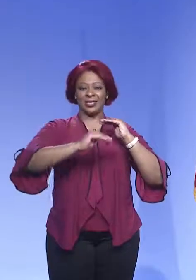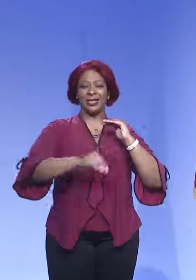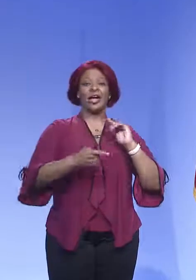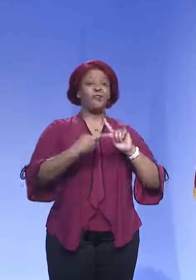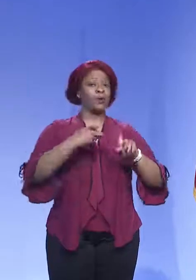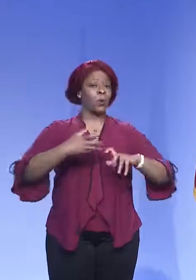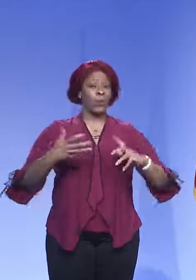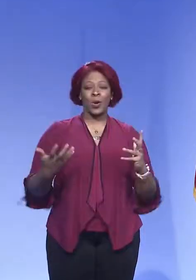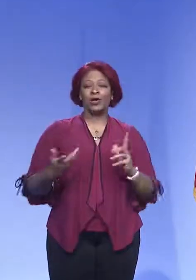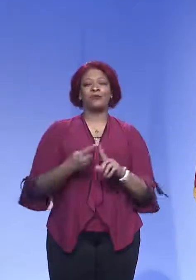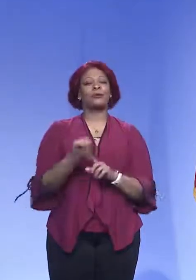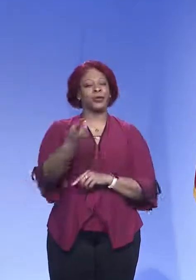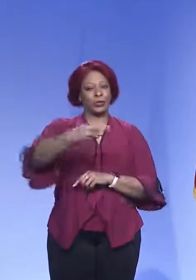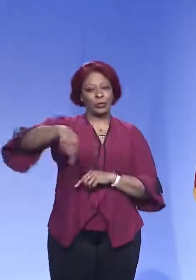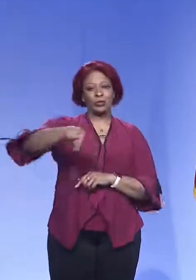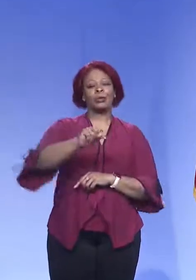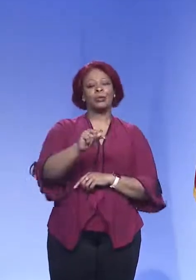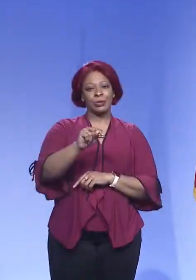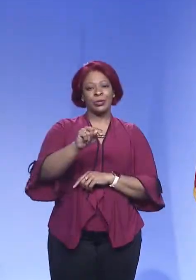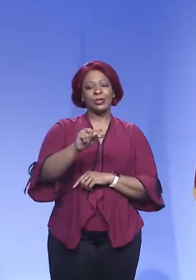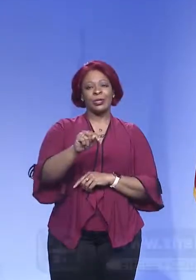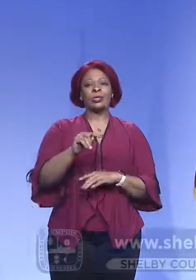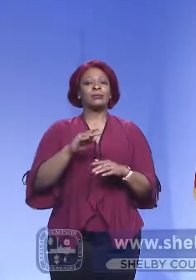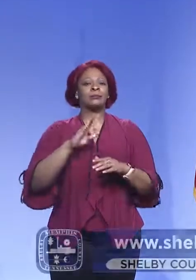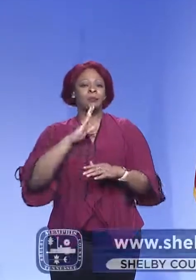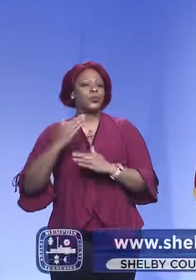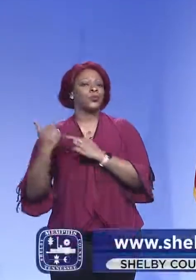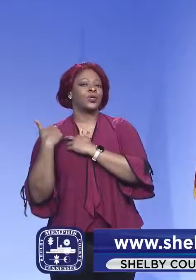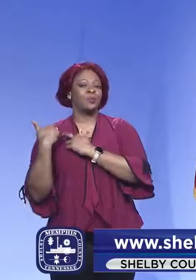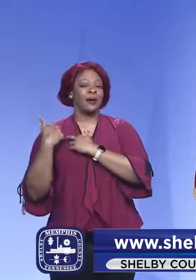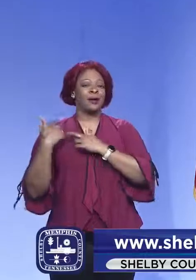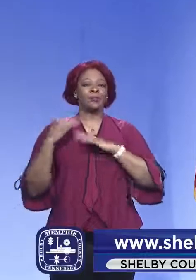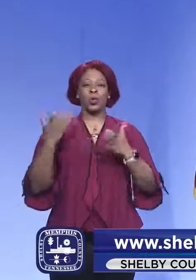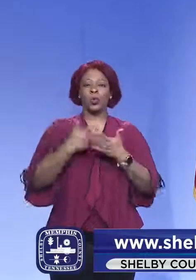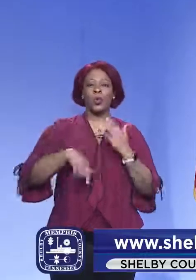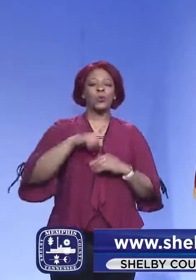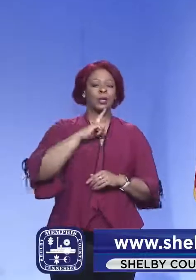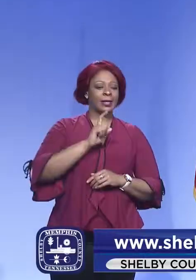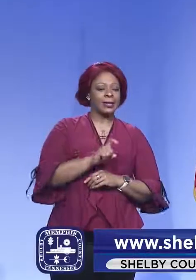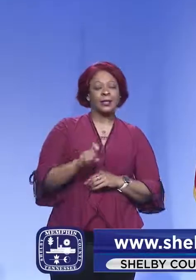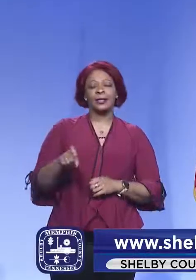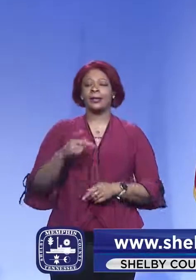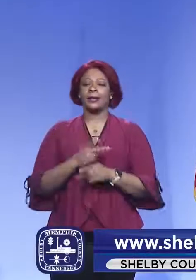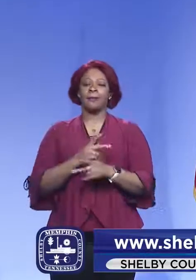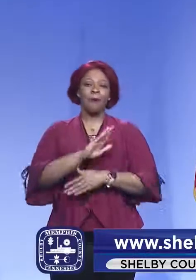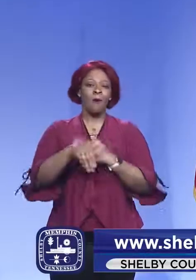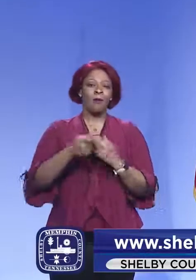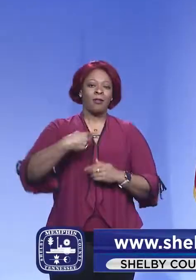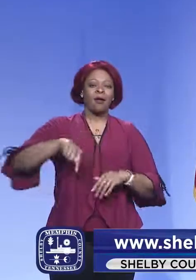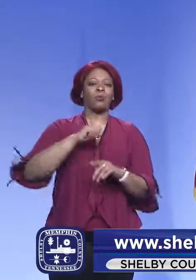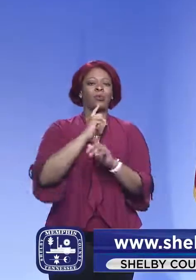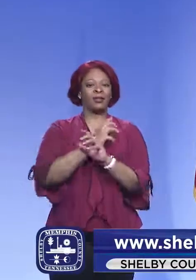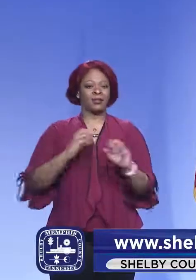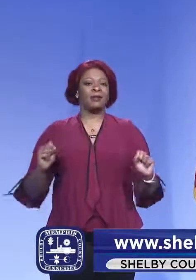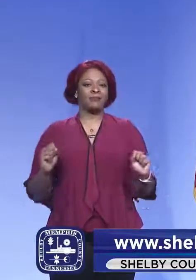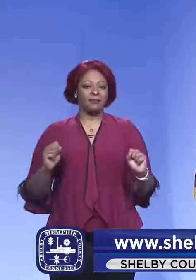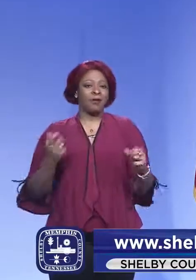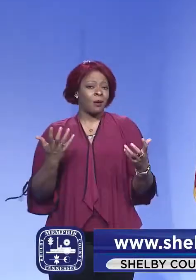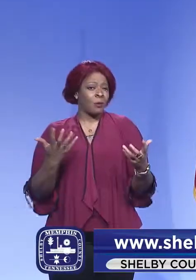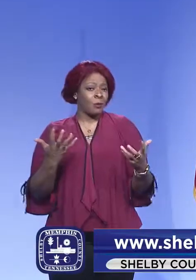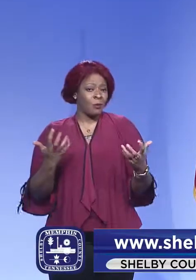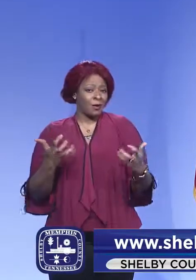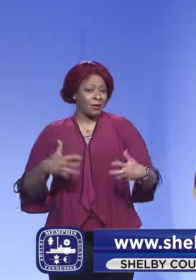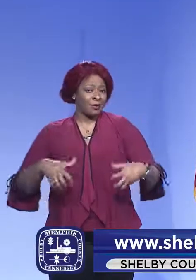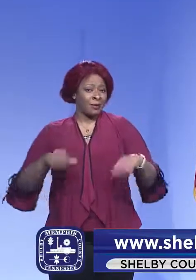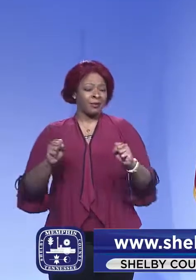you being responsible, doing what's necessary to keep all of us safe. And I just want to